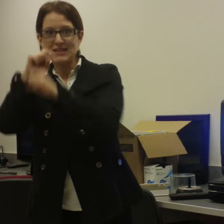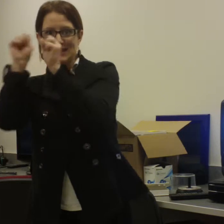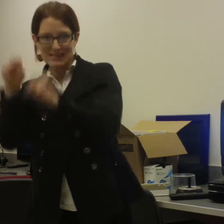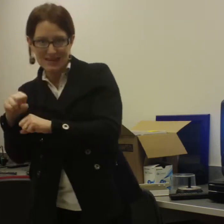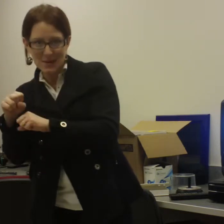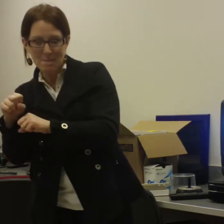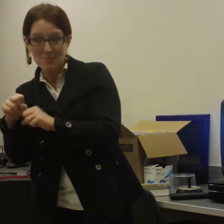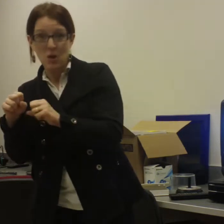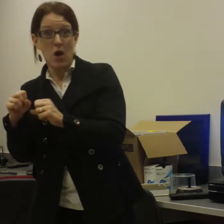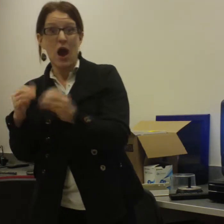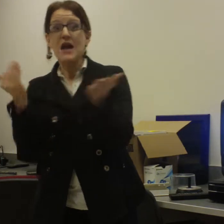respiratory system.